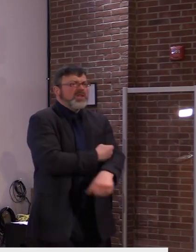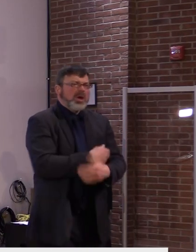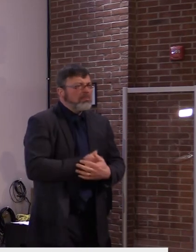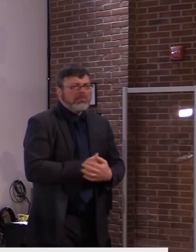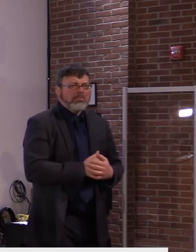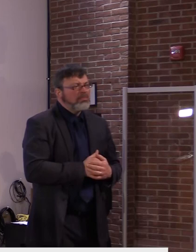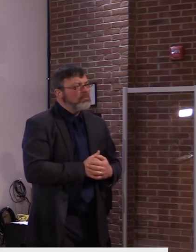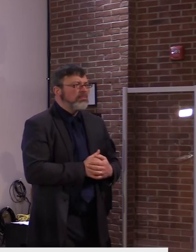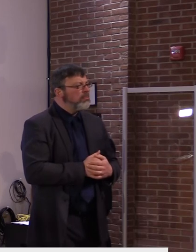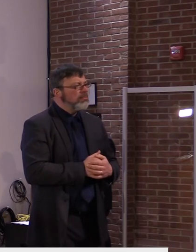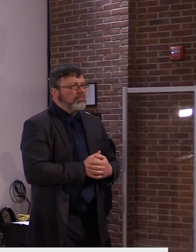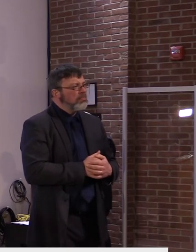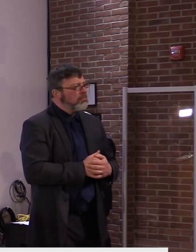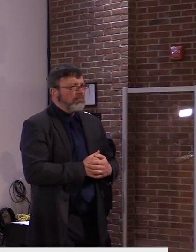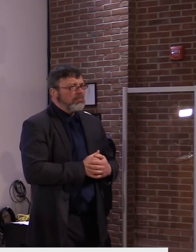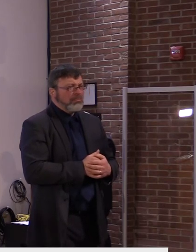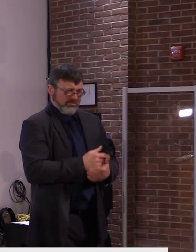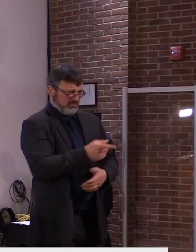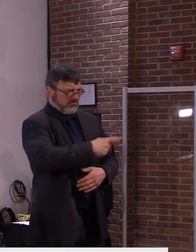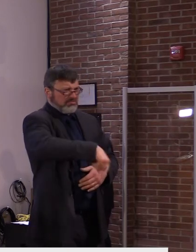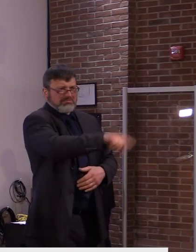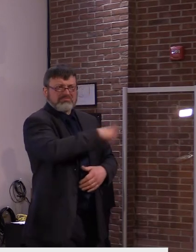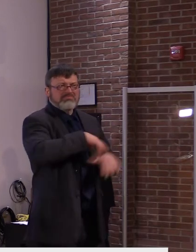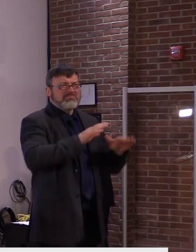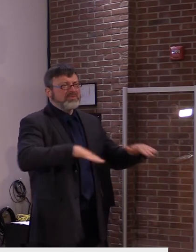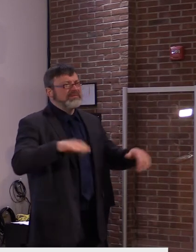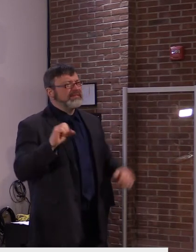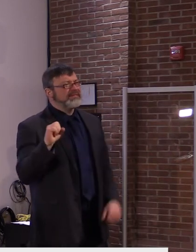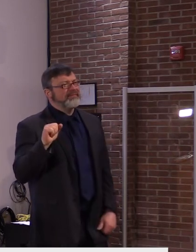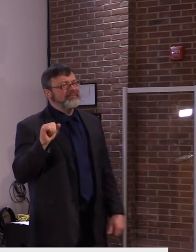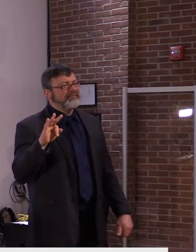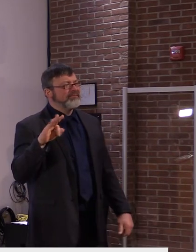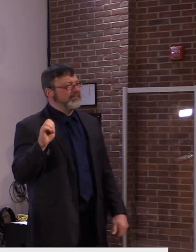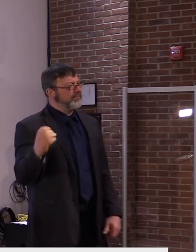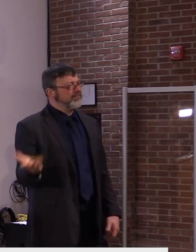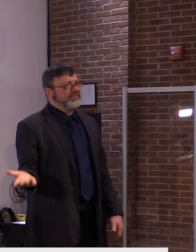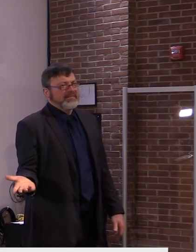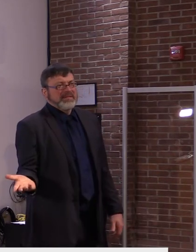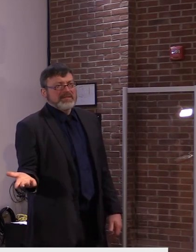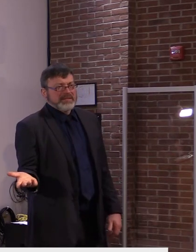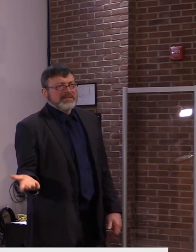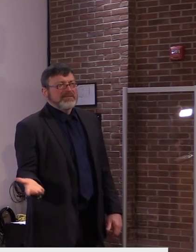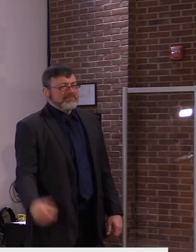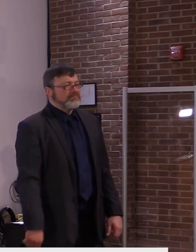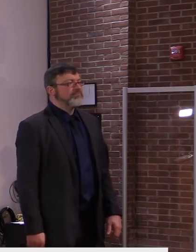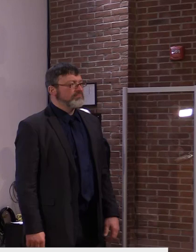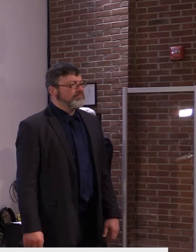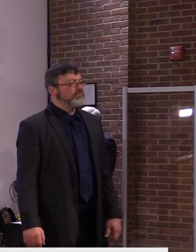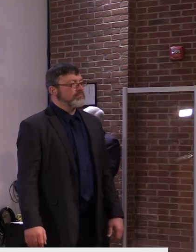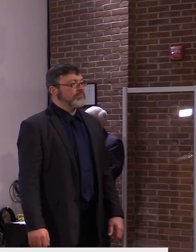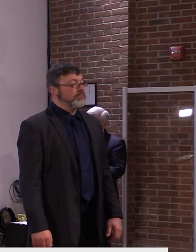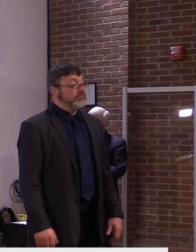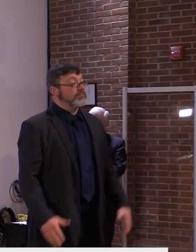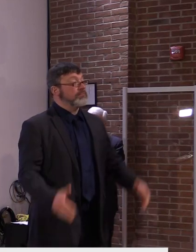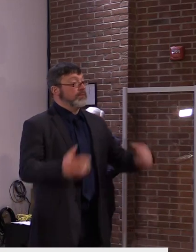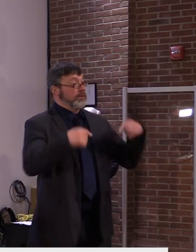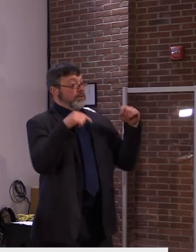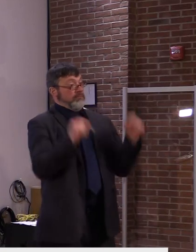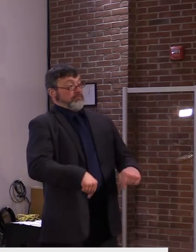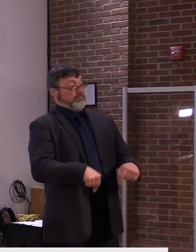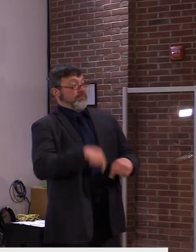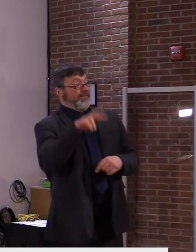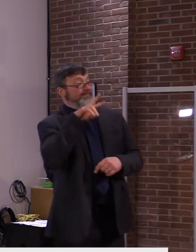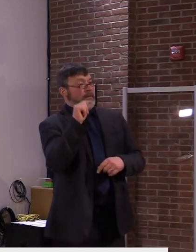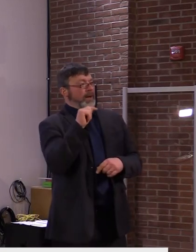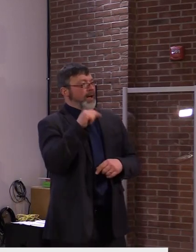data that's been accumulated nationally and internationally. We in Vermont are actually a little ahead of that curve already